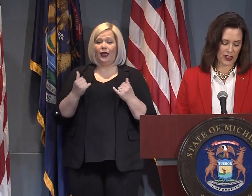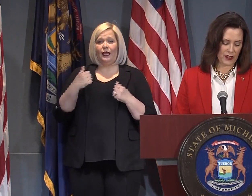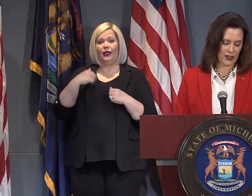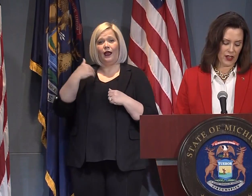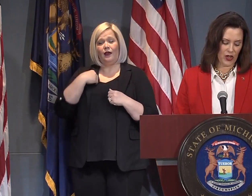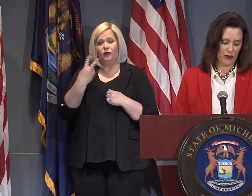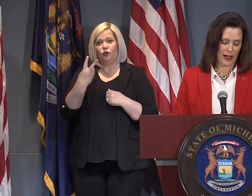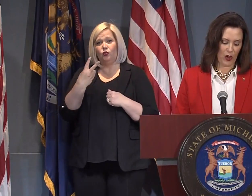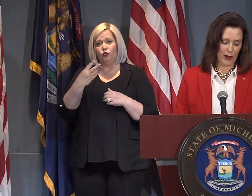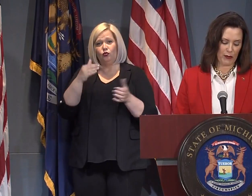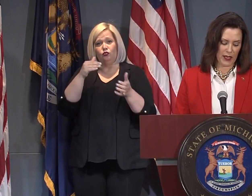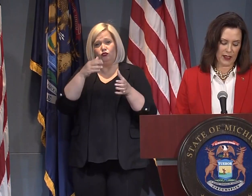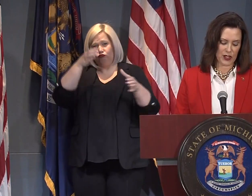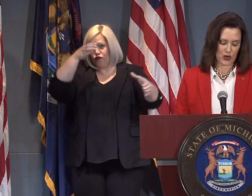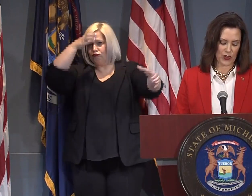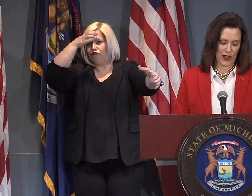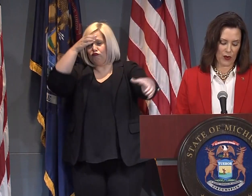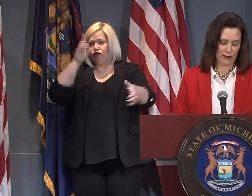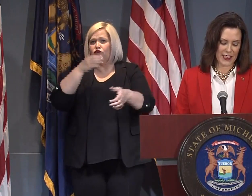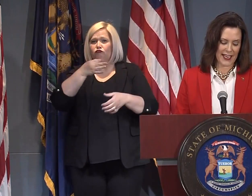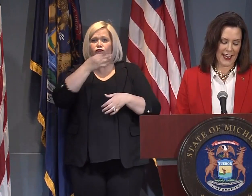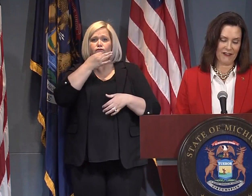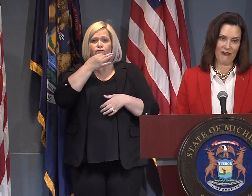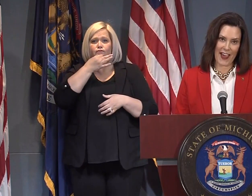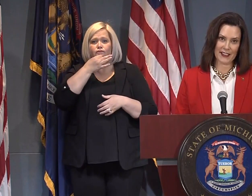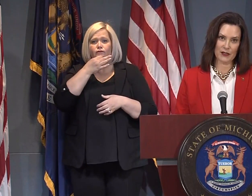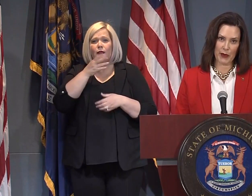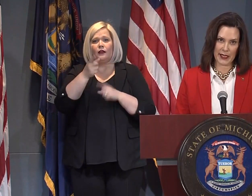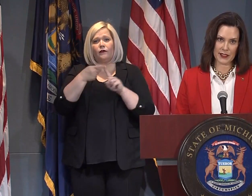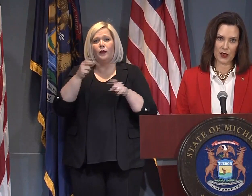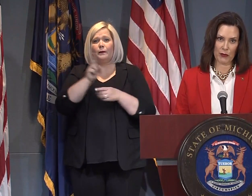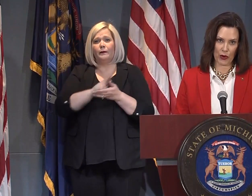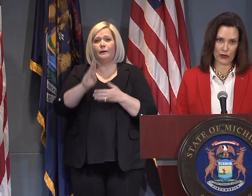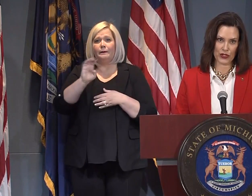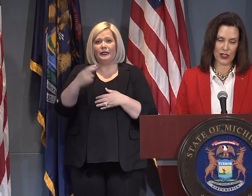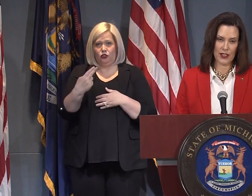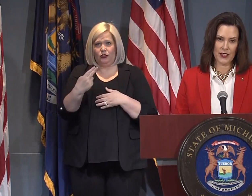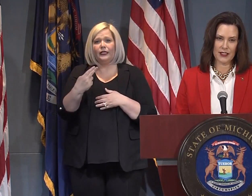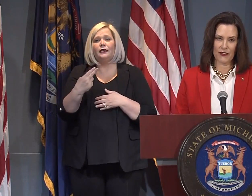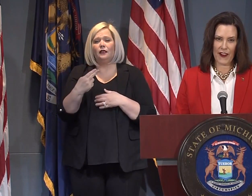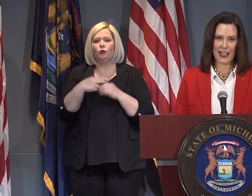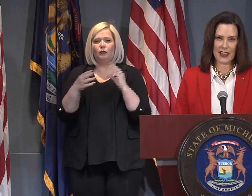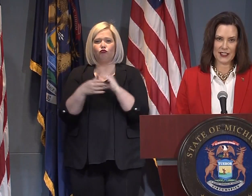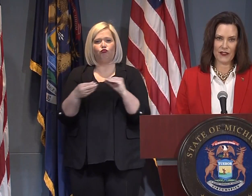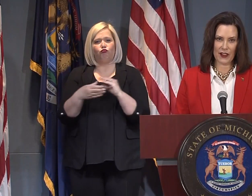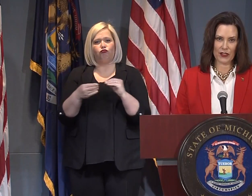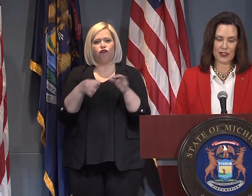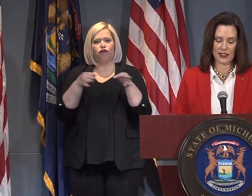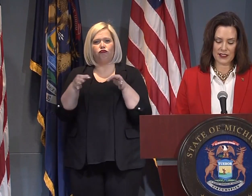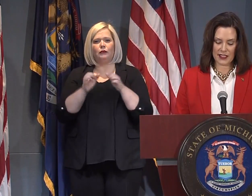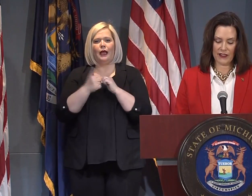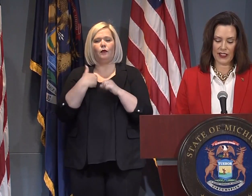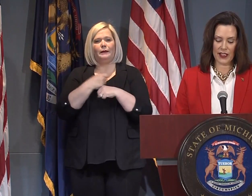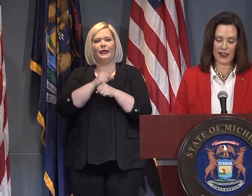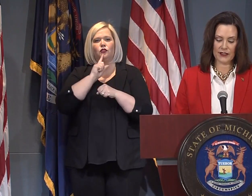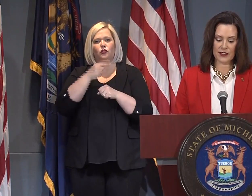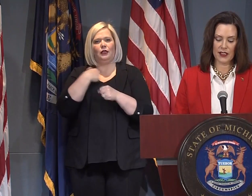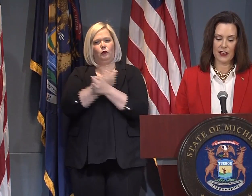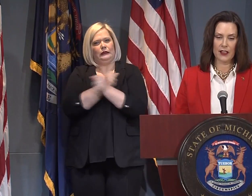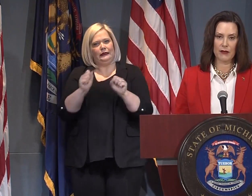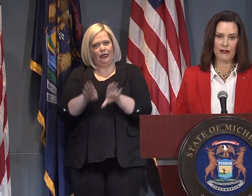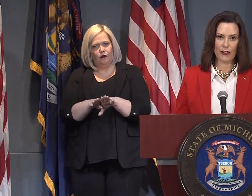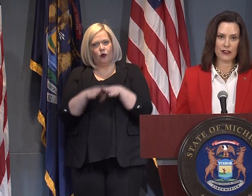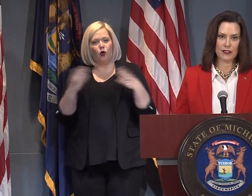of Michigan who've been helping me ensure that we take a fact-based approach to fighting this virus and saving